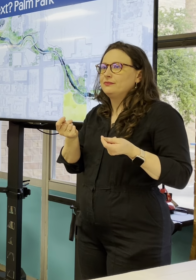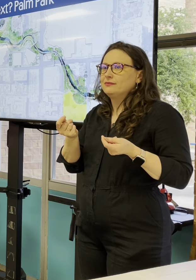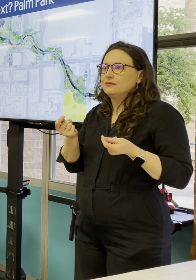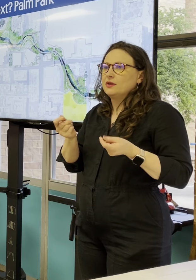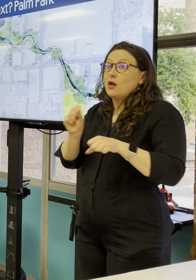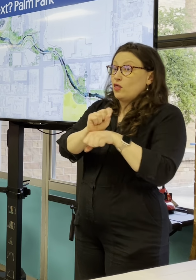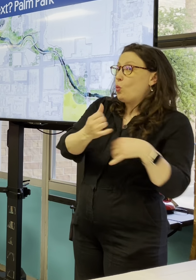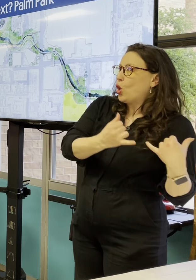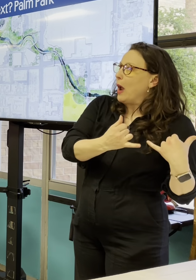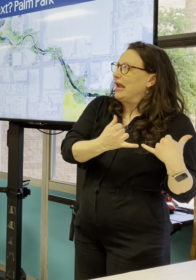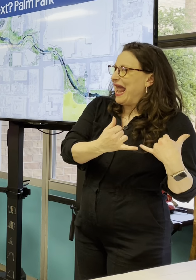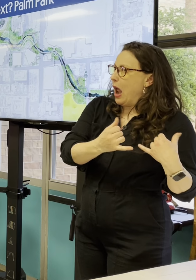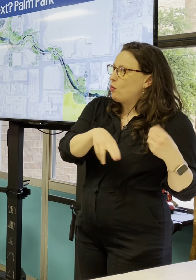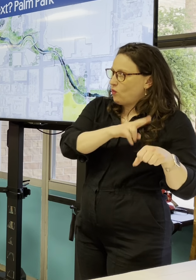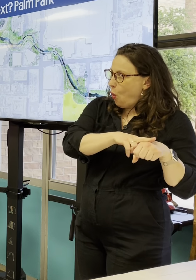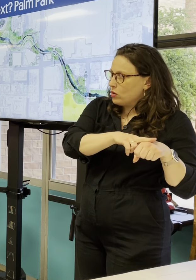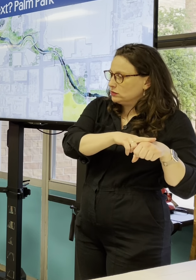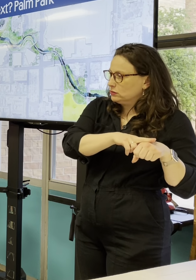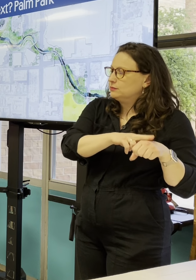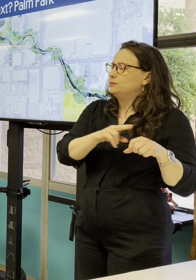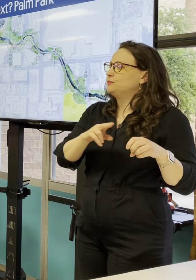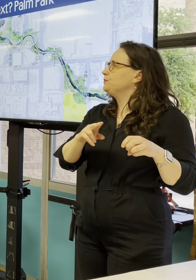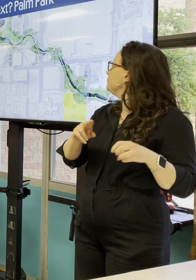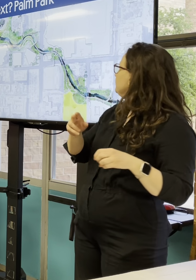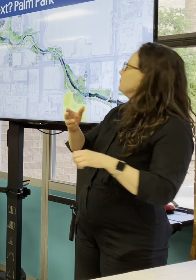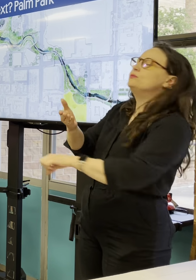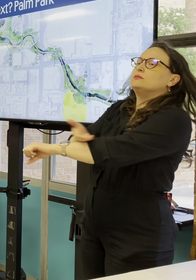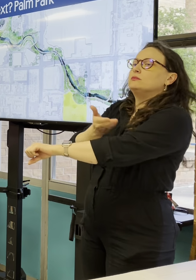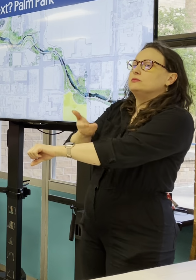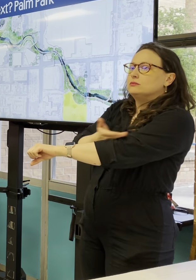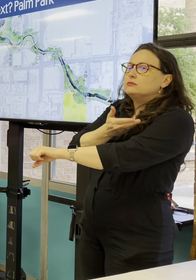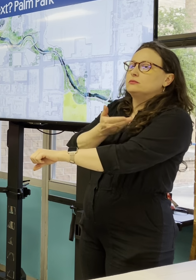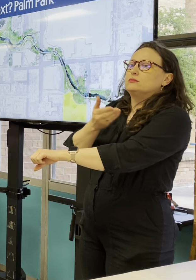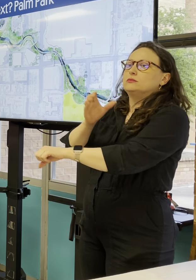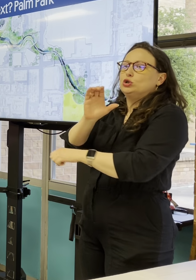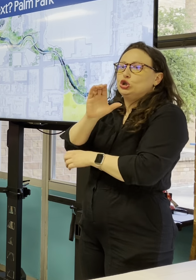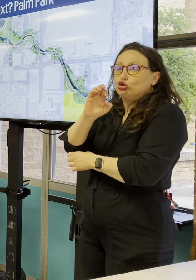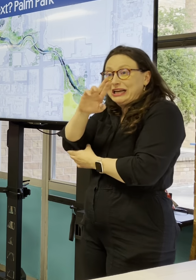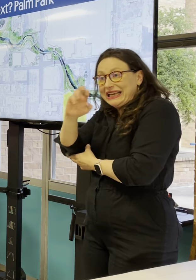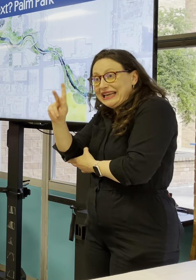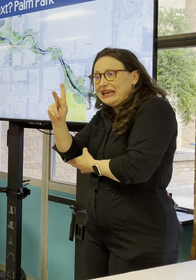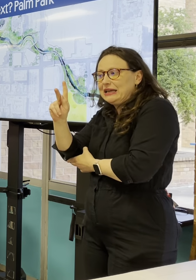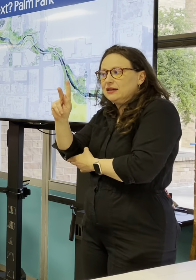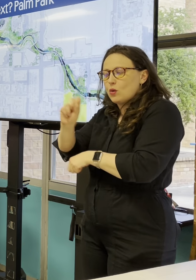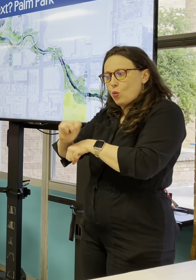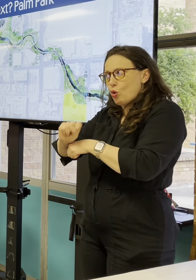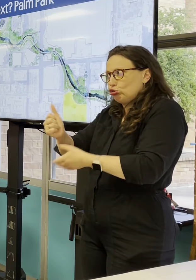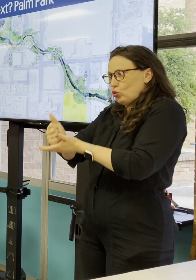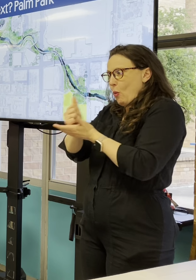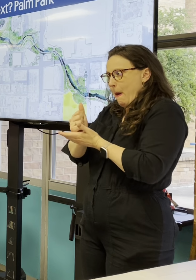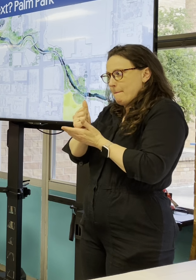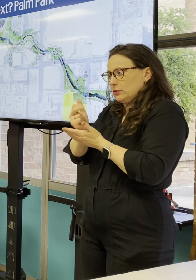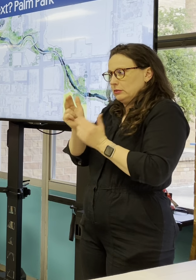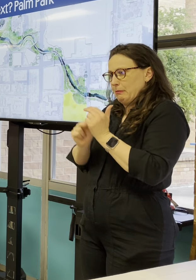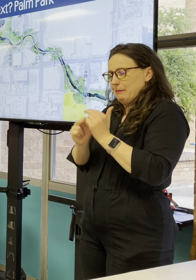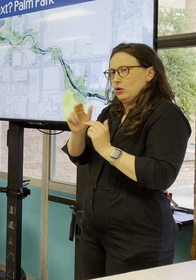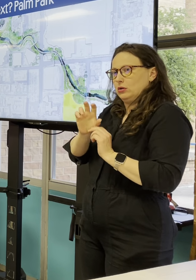doing right now in the confluence includes reconstruction of the creek and work to help us build into Palm Park.